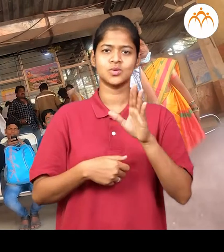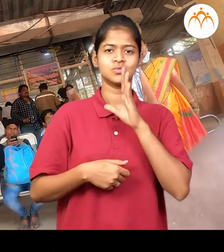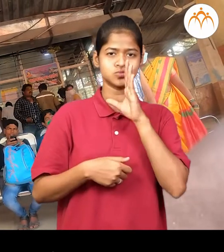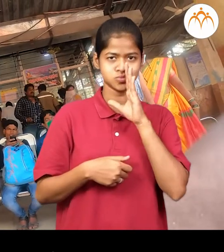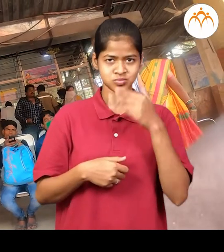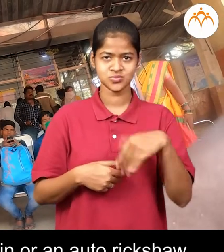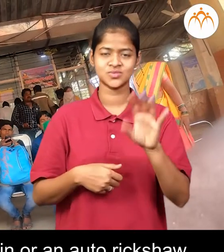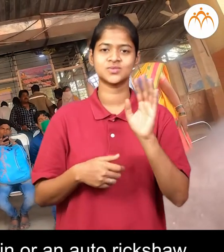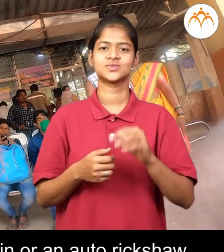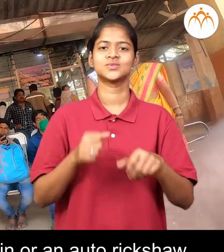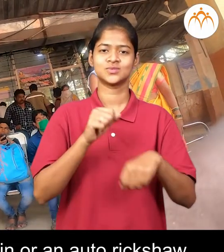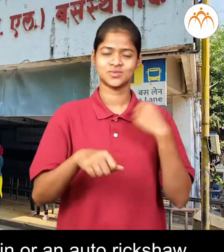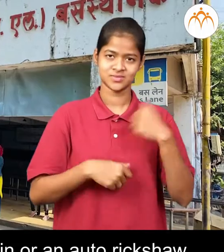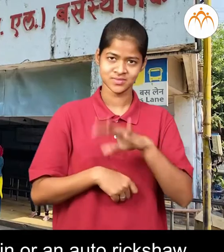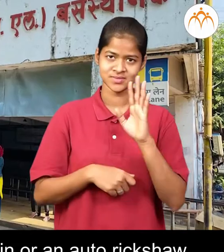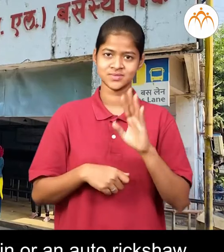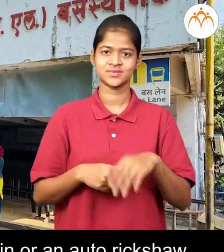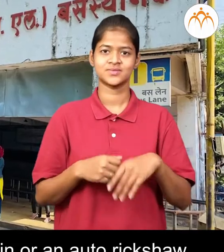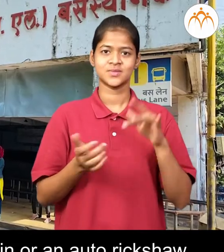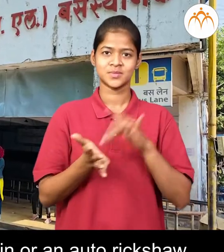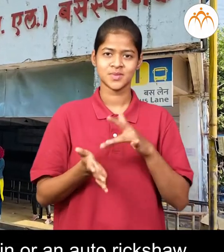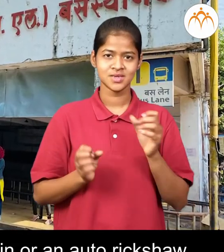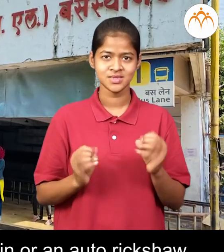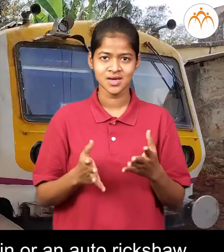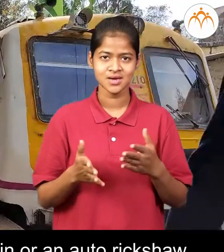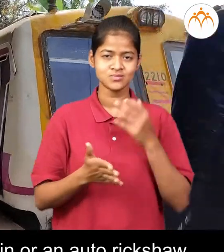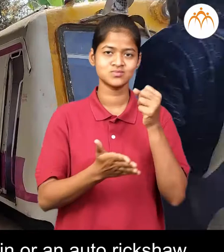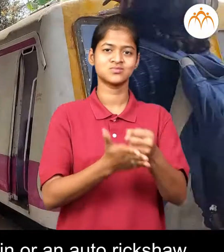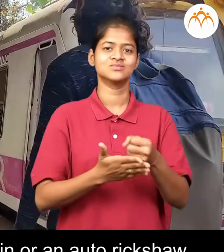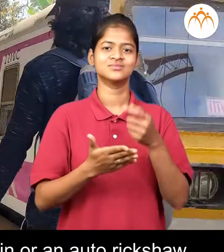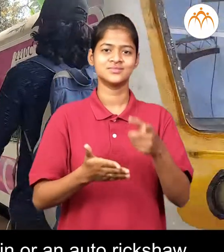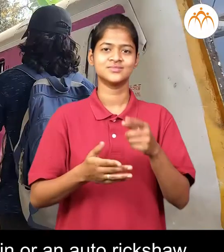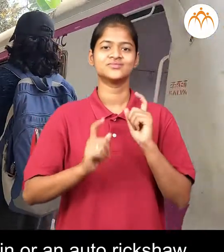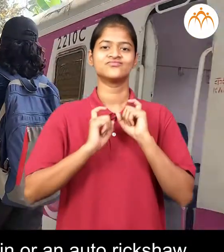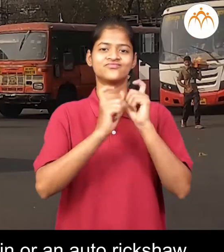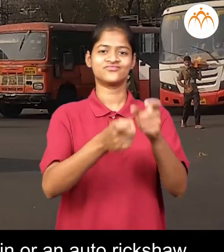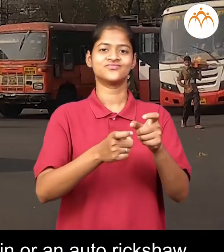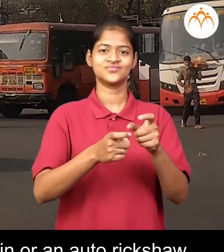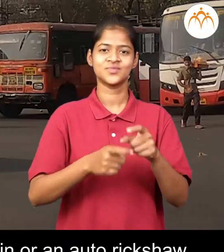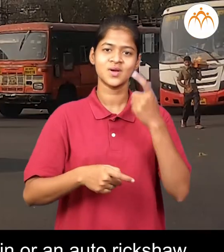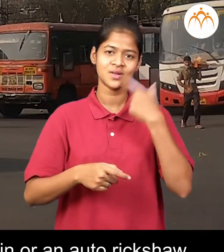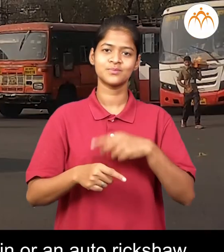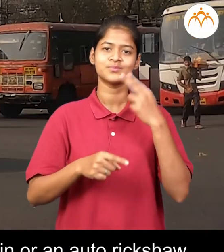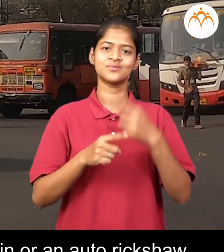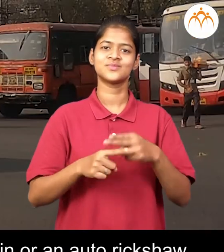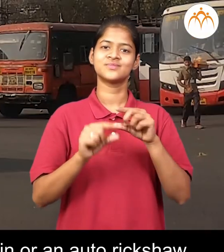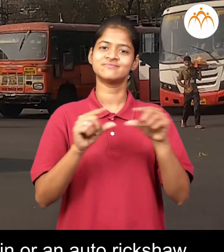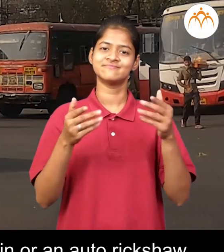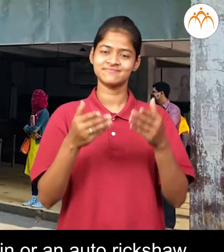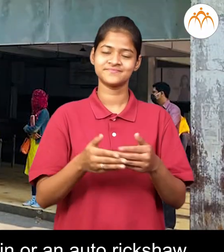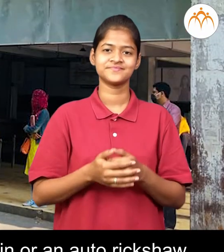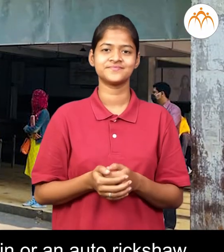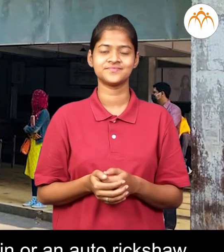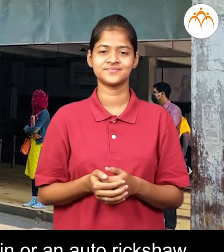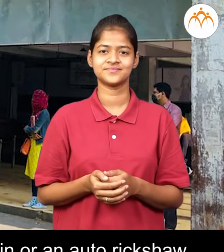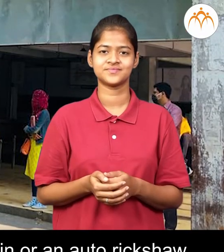passengers. Those travelling in a bus, a train or an auto rickshaw are all called